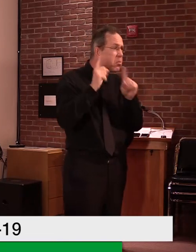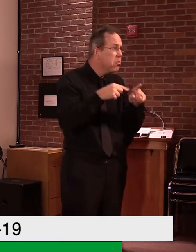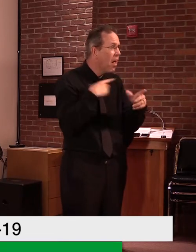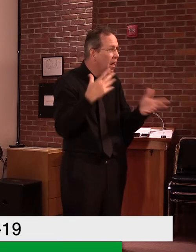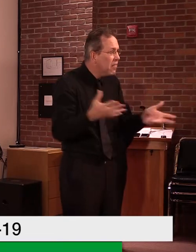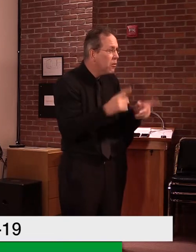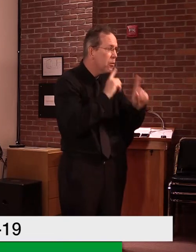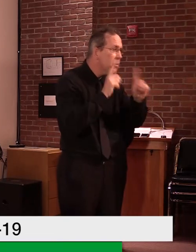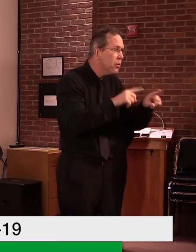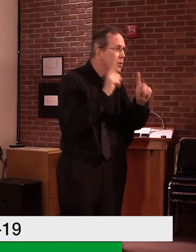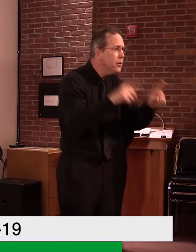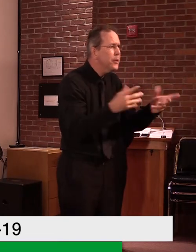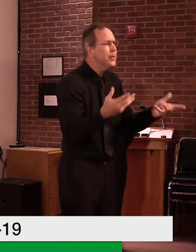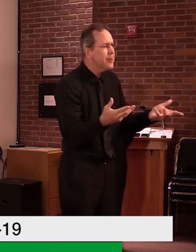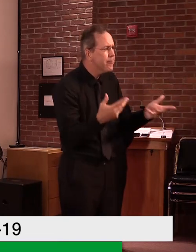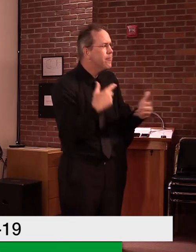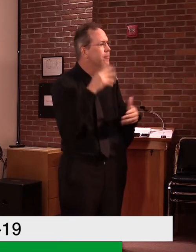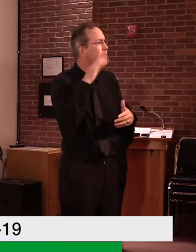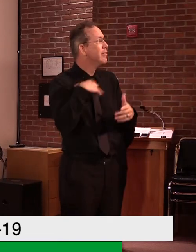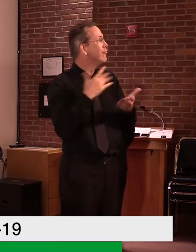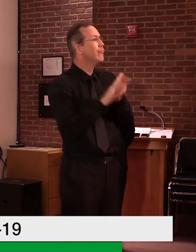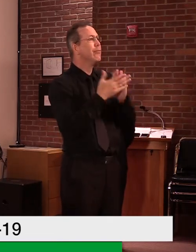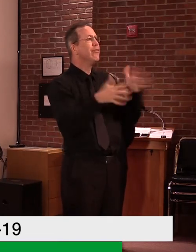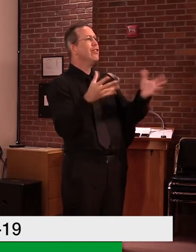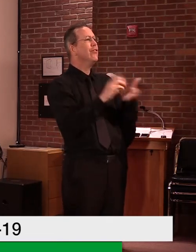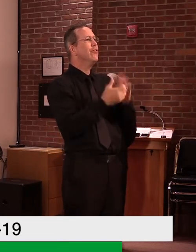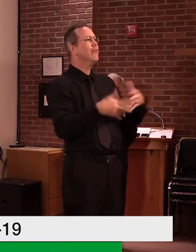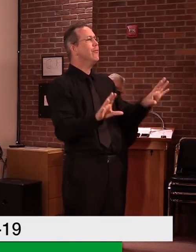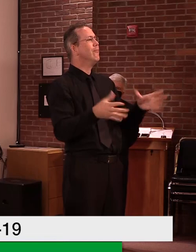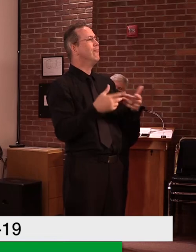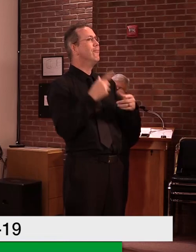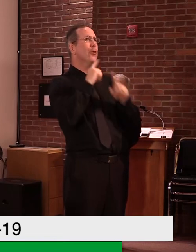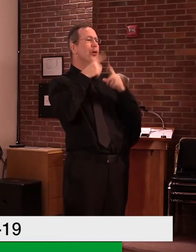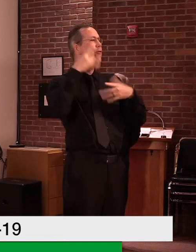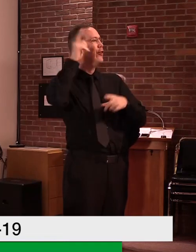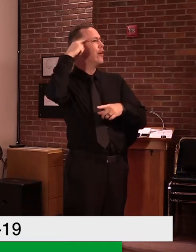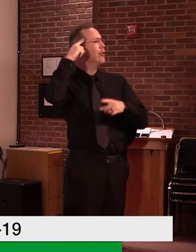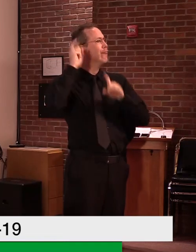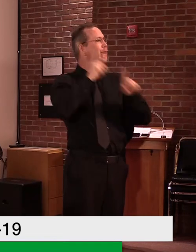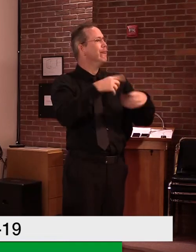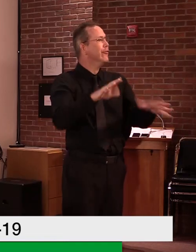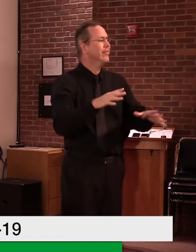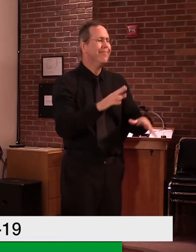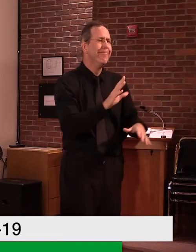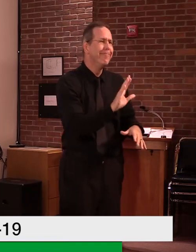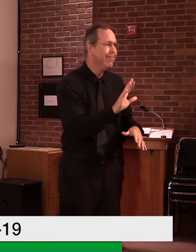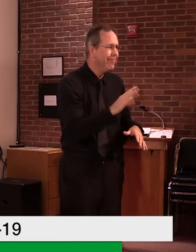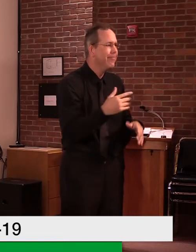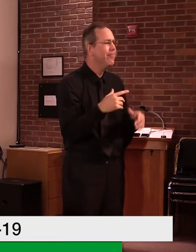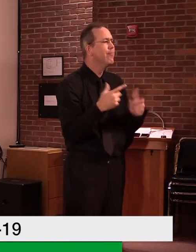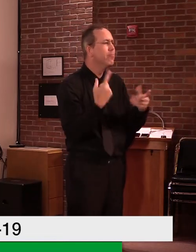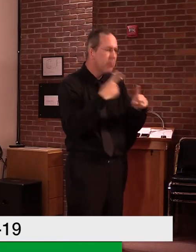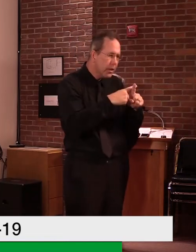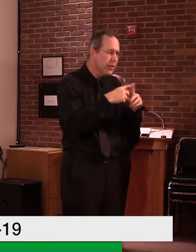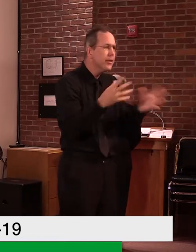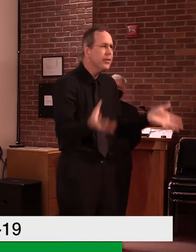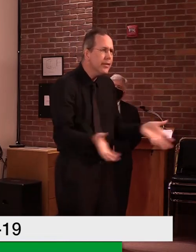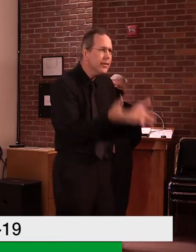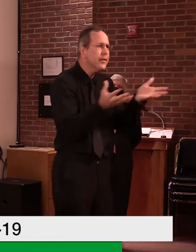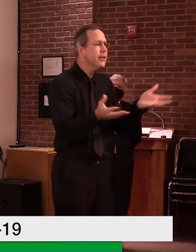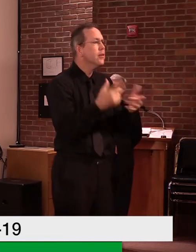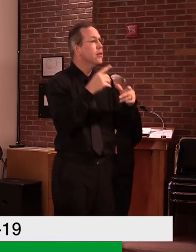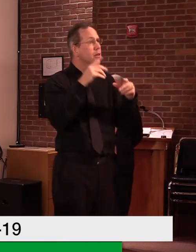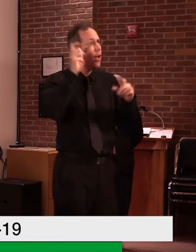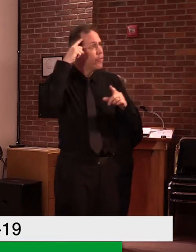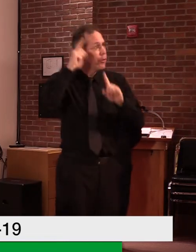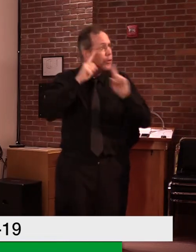so. That's why we'll continue to move forward with our education campaign, because reducing the spread of the virus and